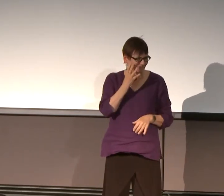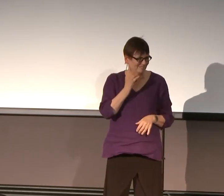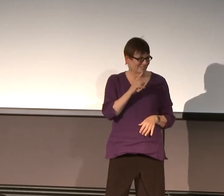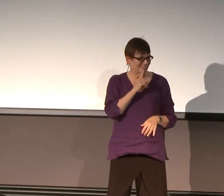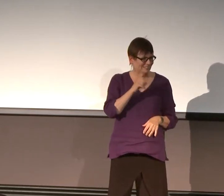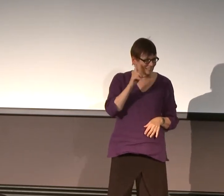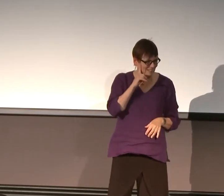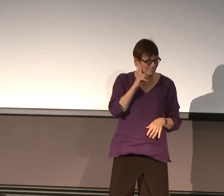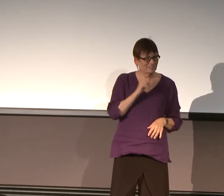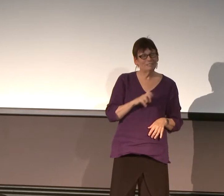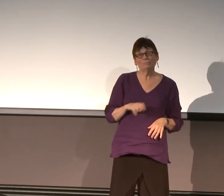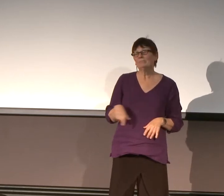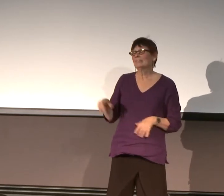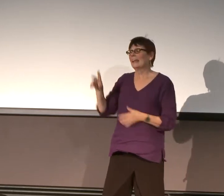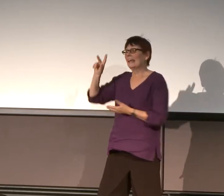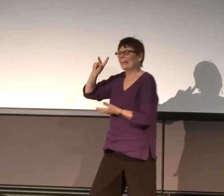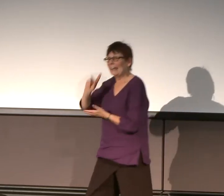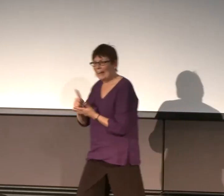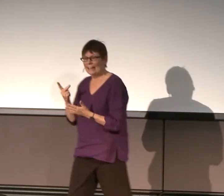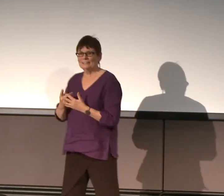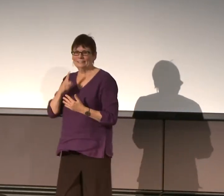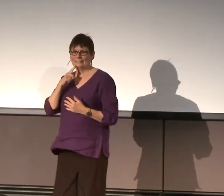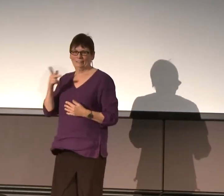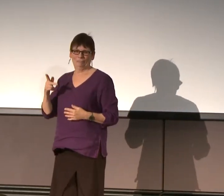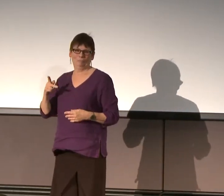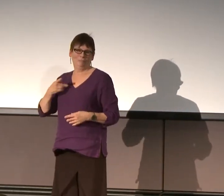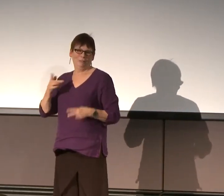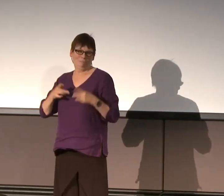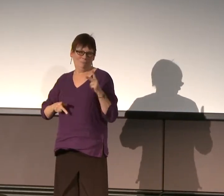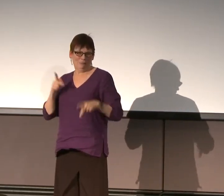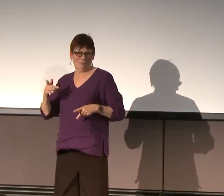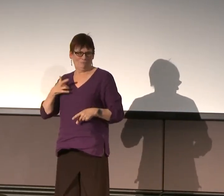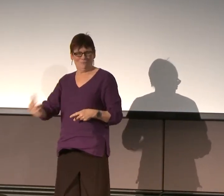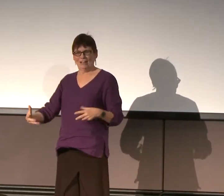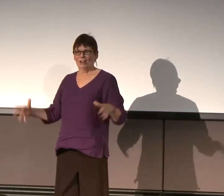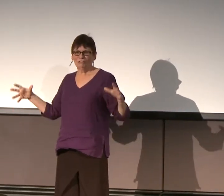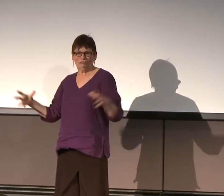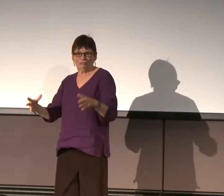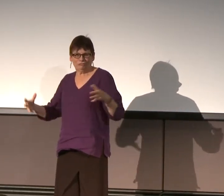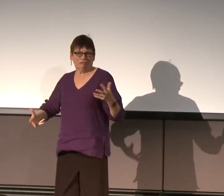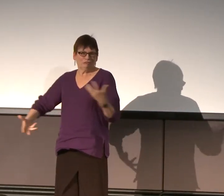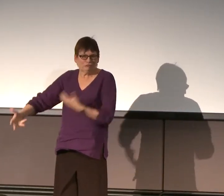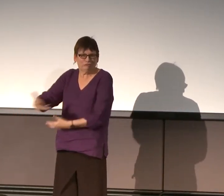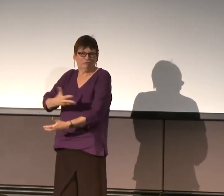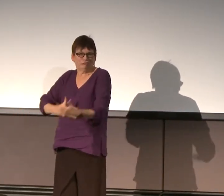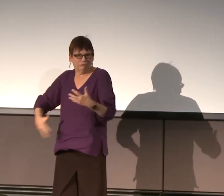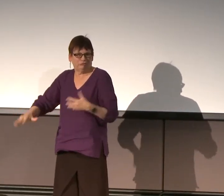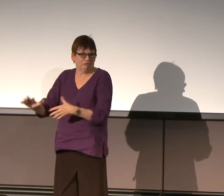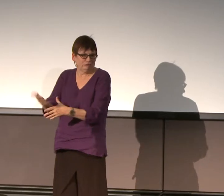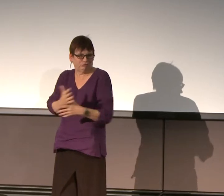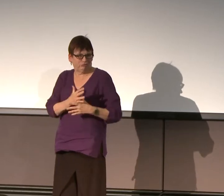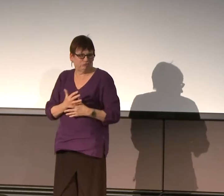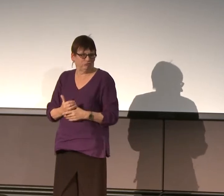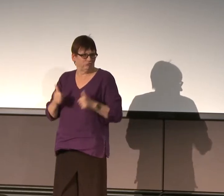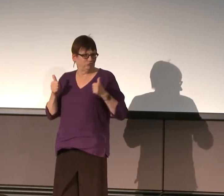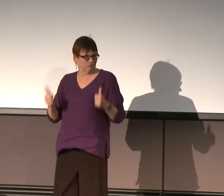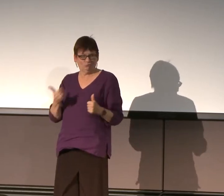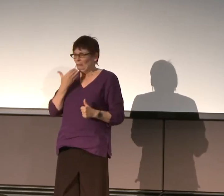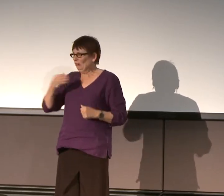someone next to them and says, what do they say? The answer is usually, tell you later. So we love the kitchen where deaf people